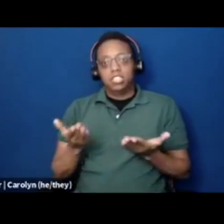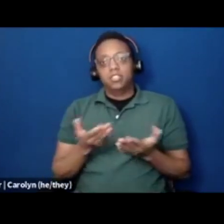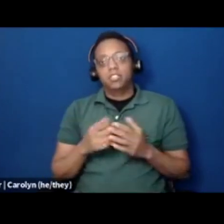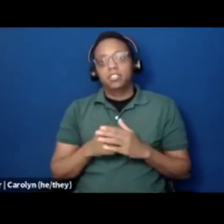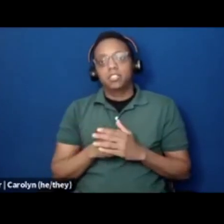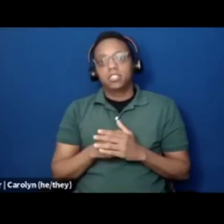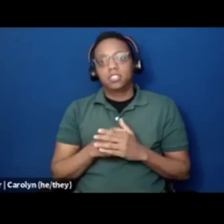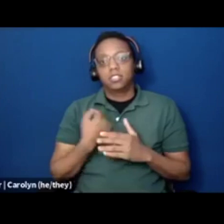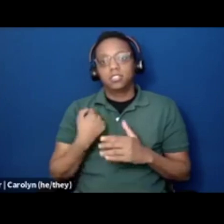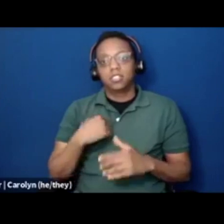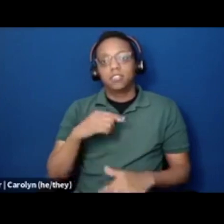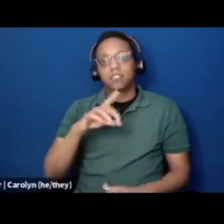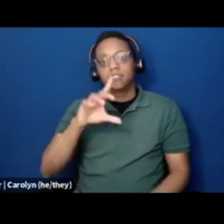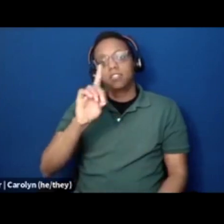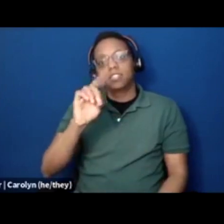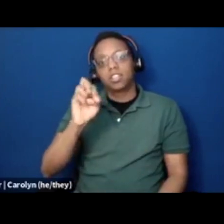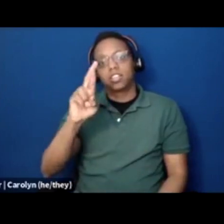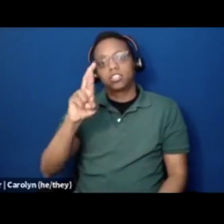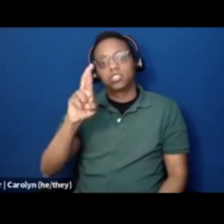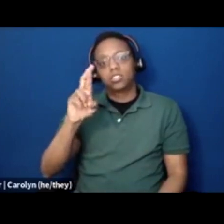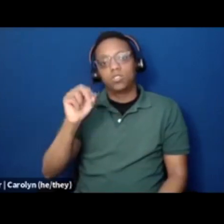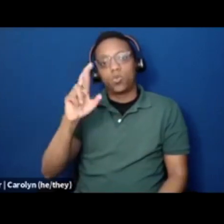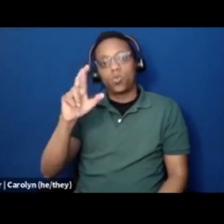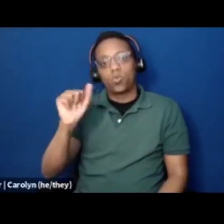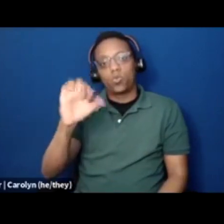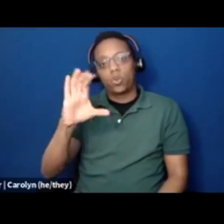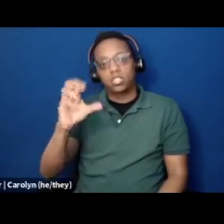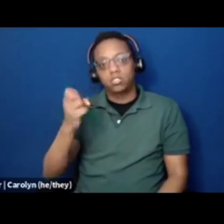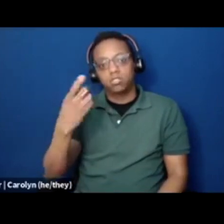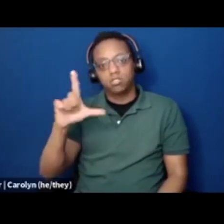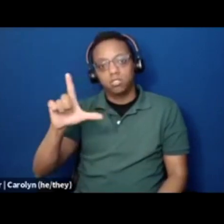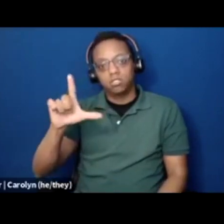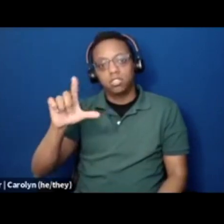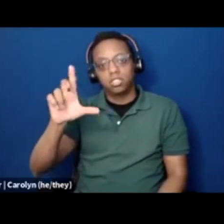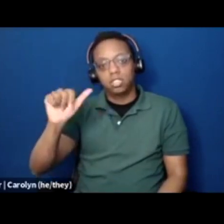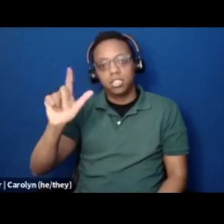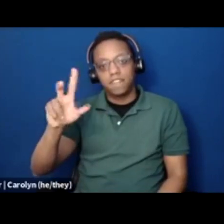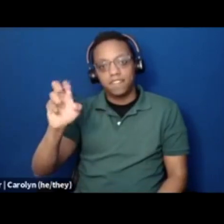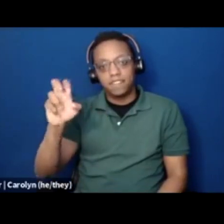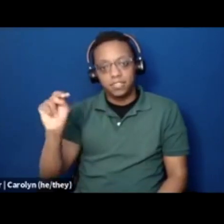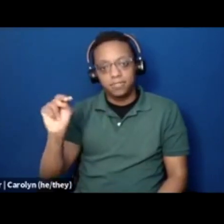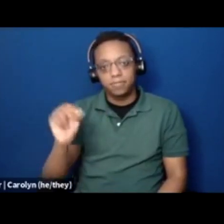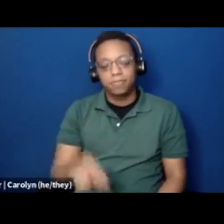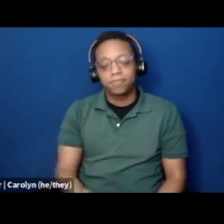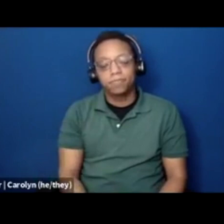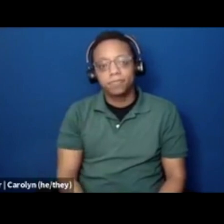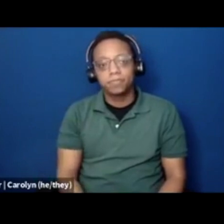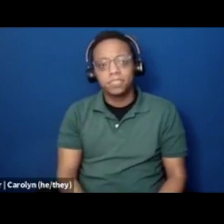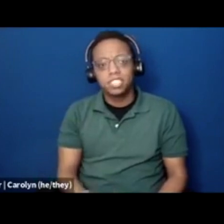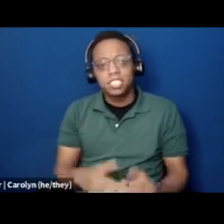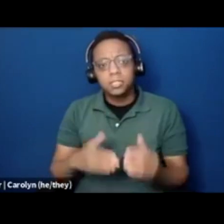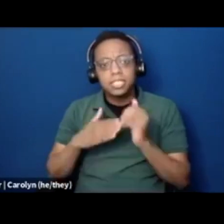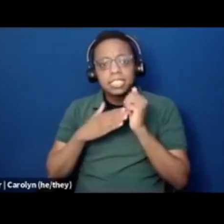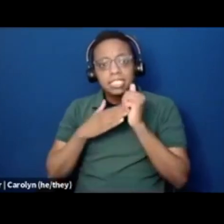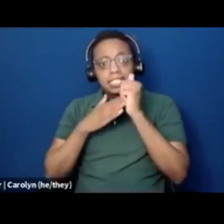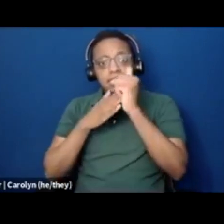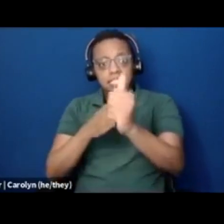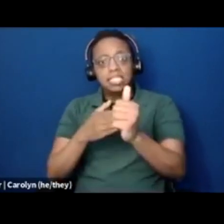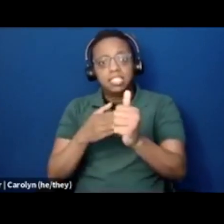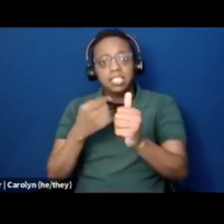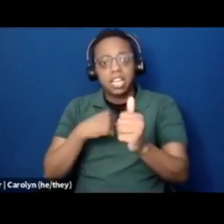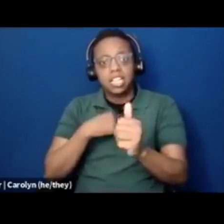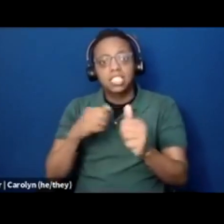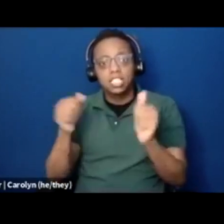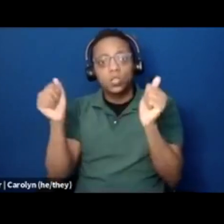Dr. Rachel Levine. She's been leading us through this pandemic at a state level with our governor. And she's an out